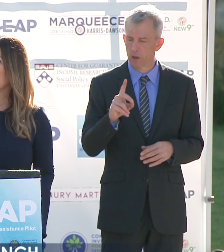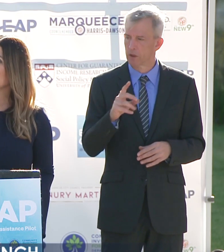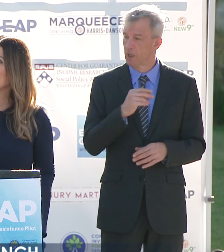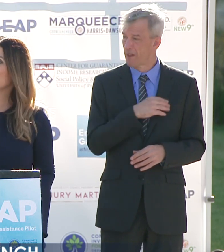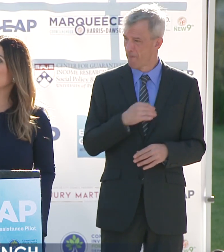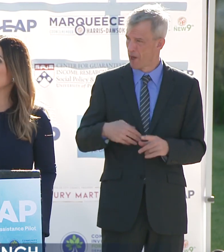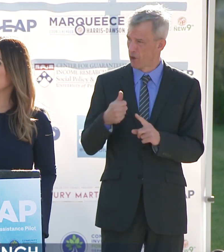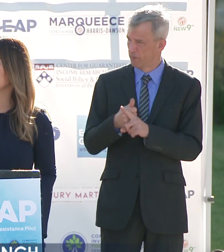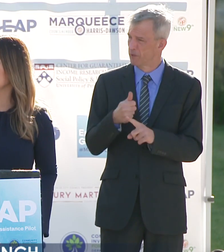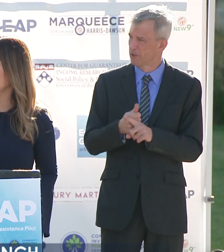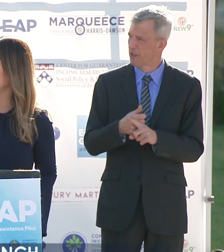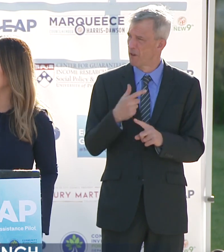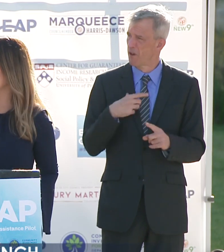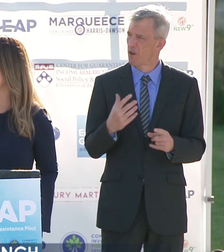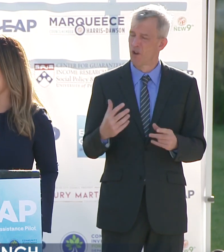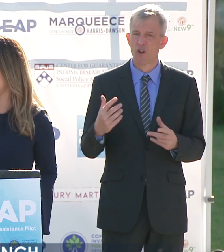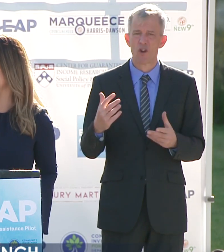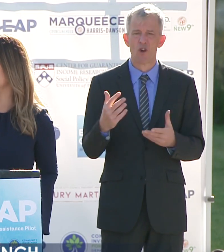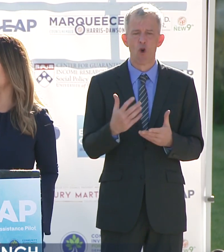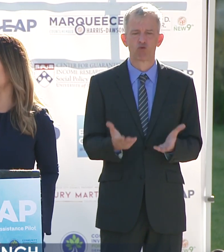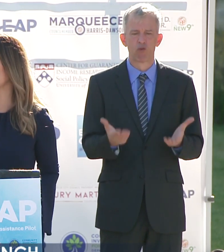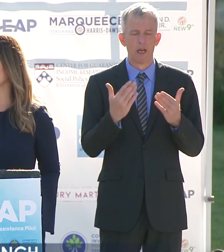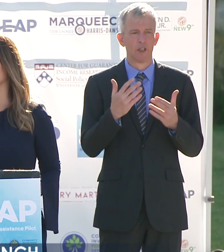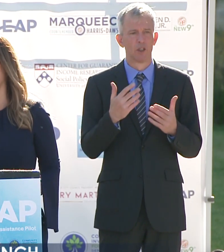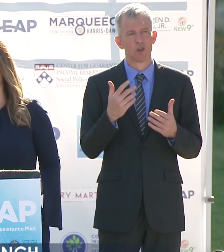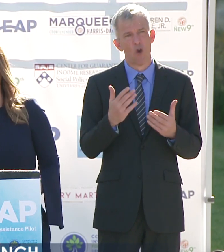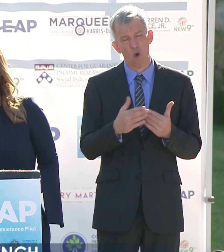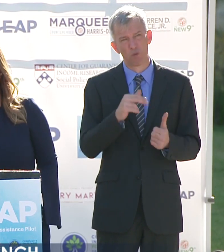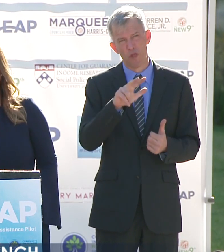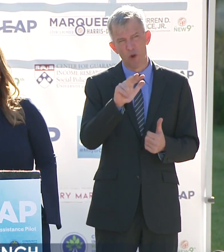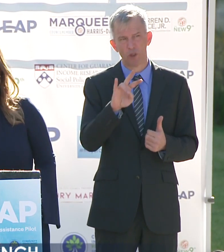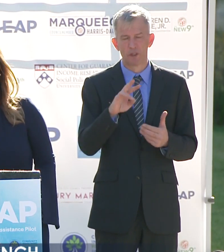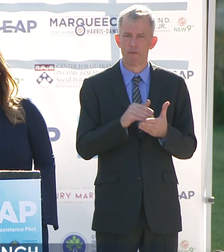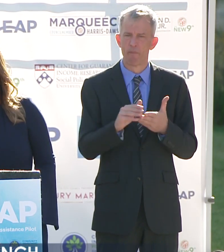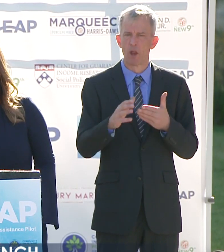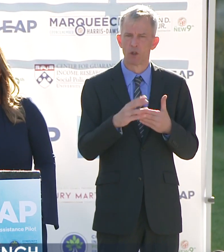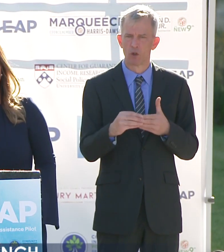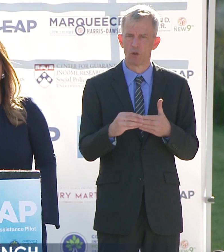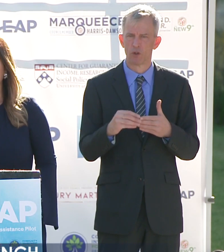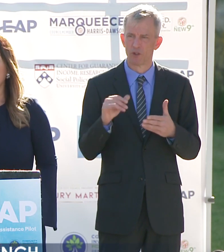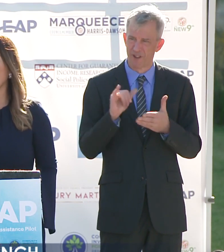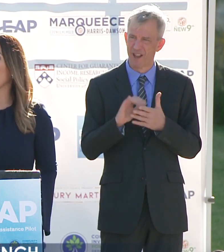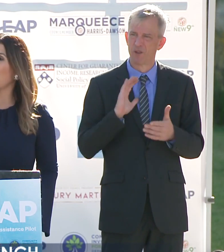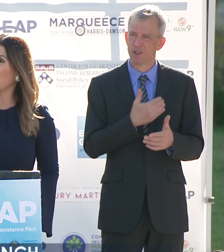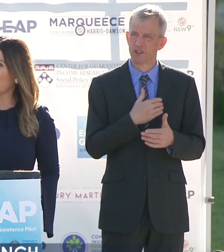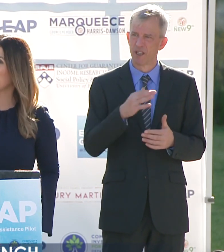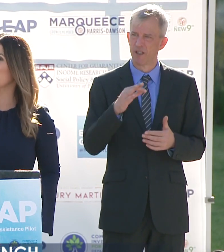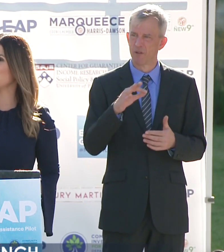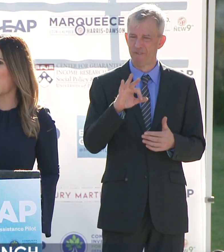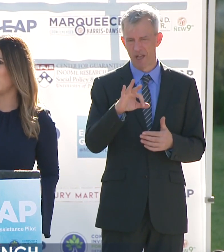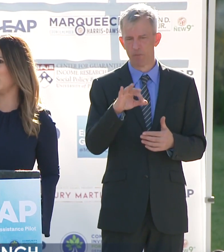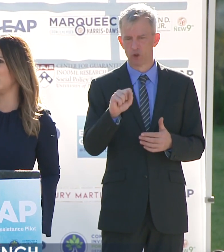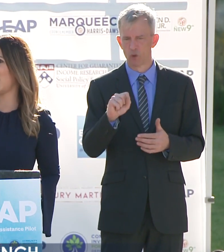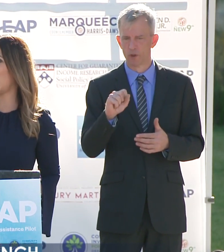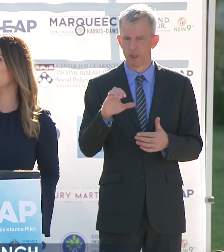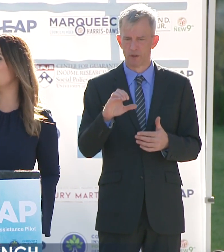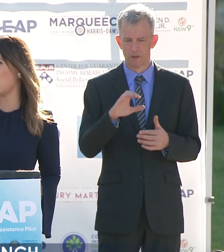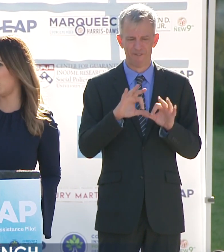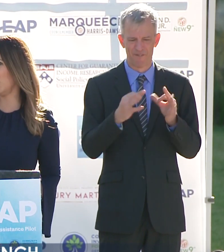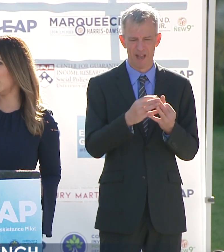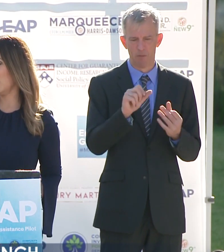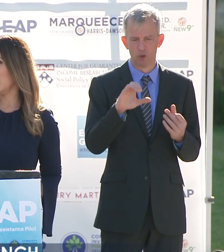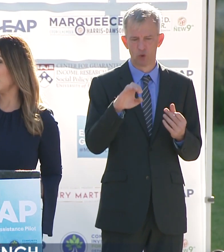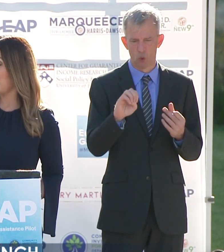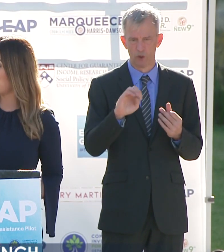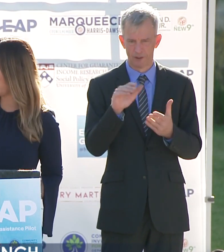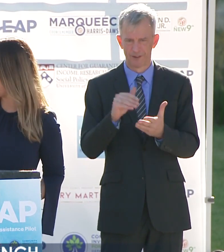mayor raised close to $37 million, and it was our Family Source Center system who got those dollars out the